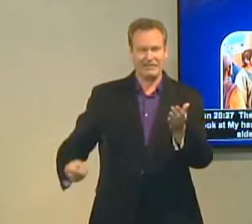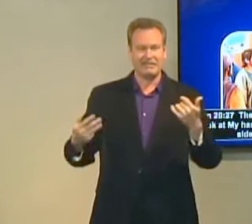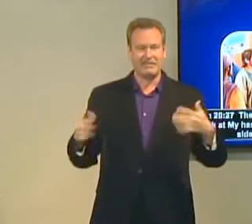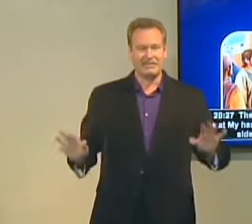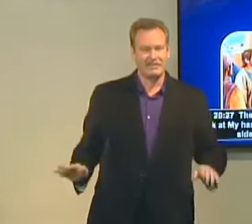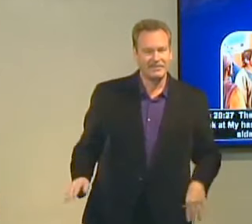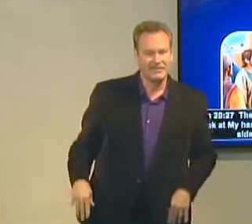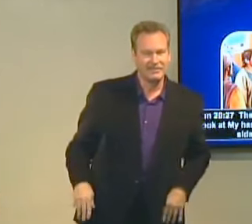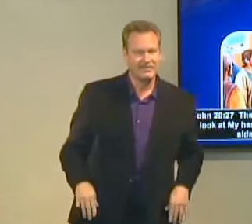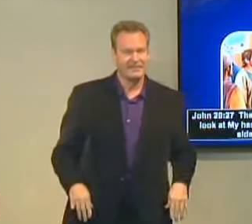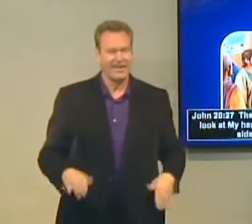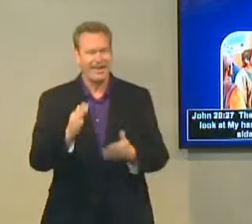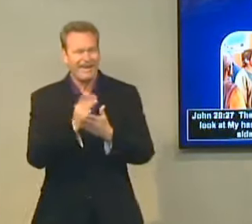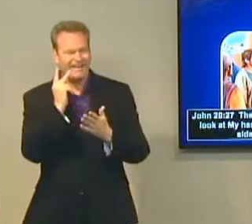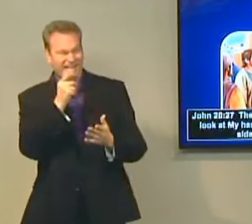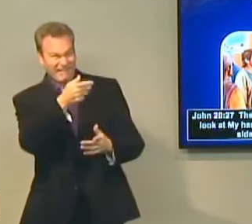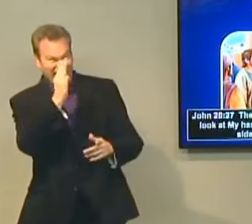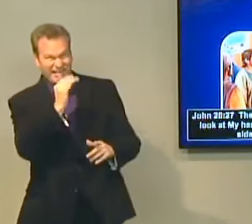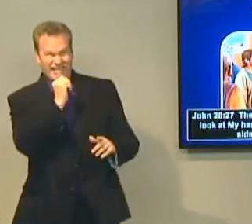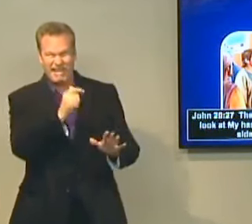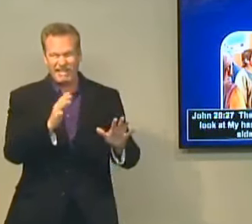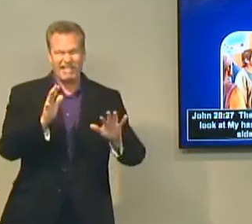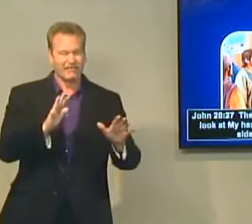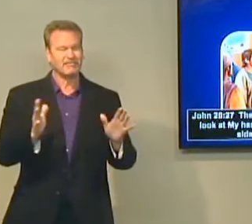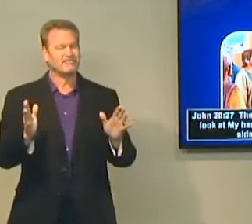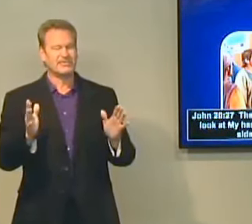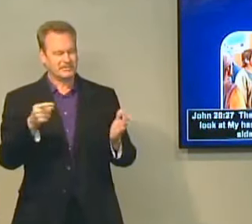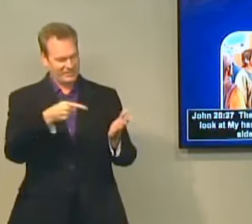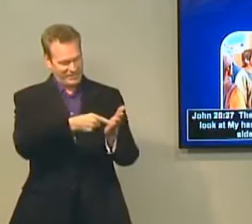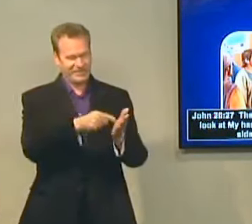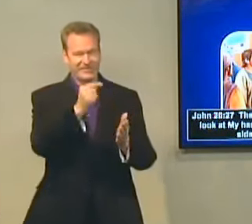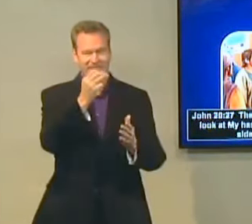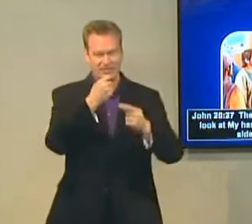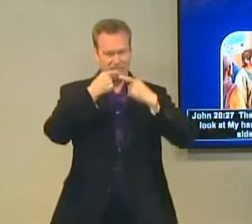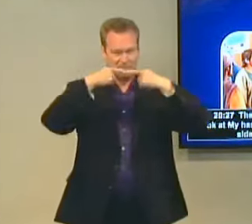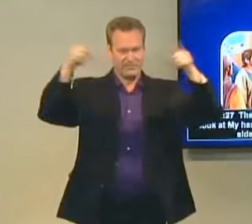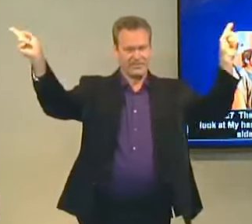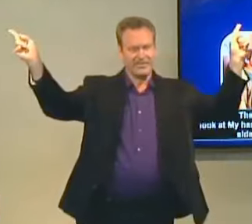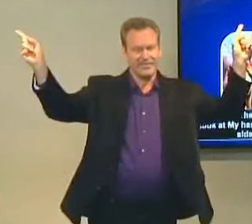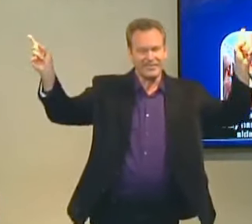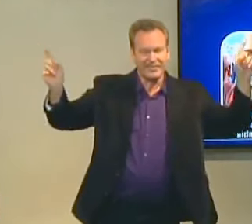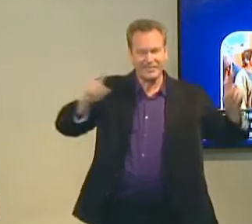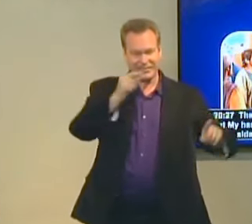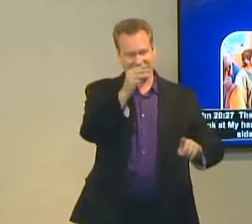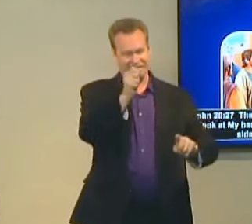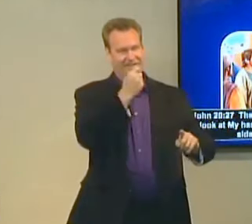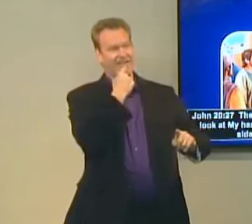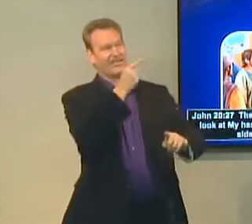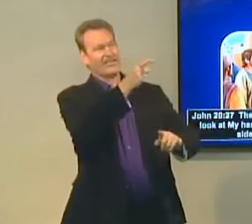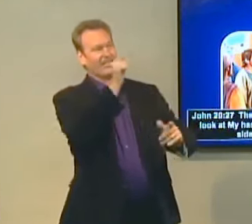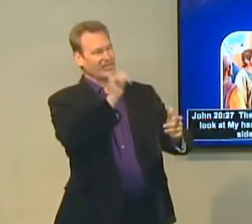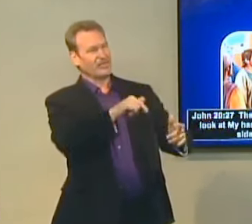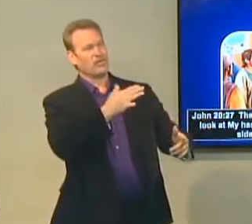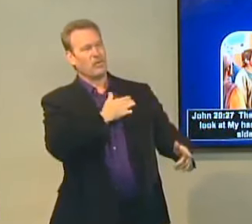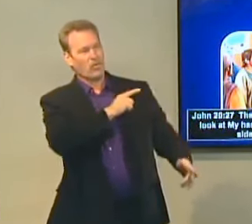is God. That's the end of our discussion. We are not to be doubting. Jesus Christ is God.